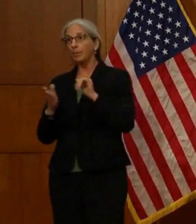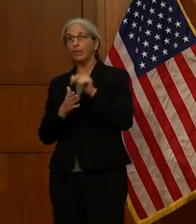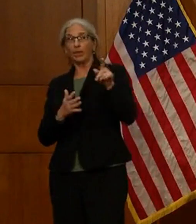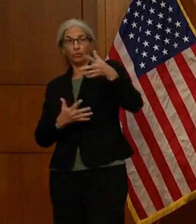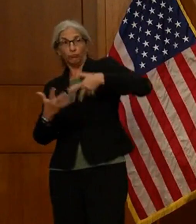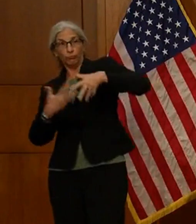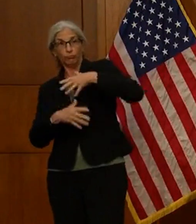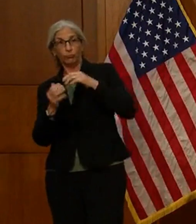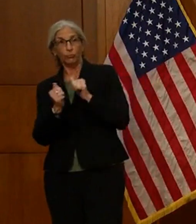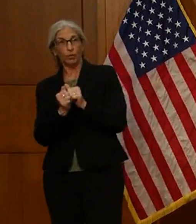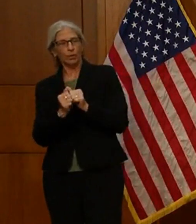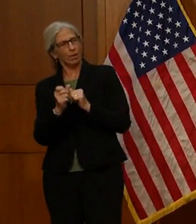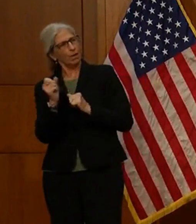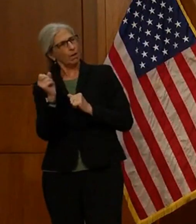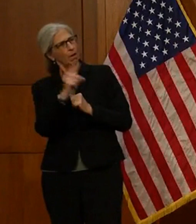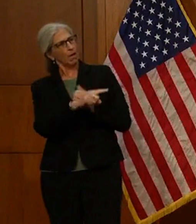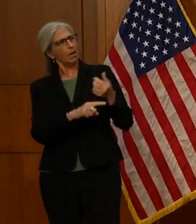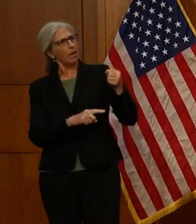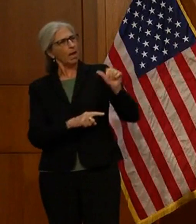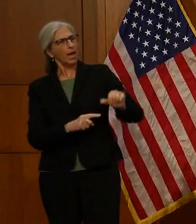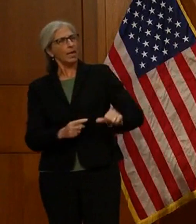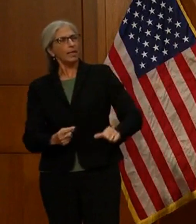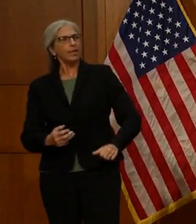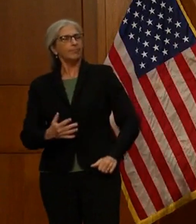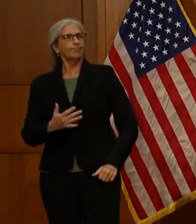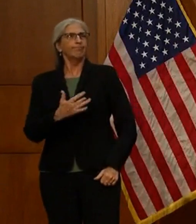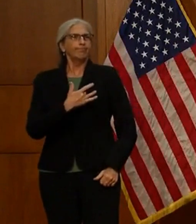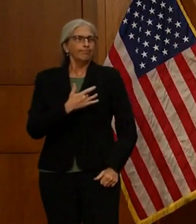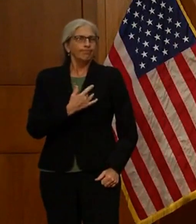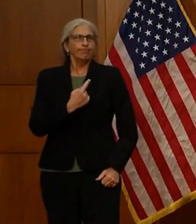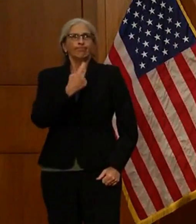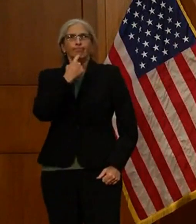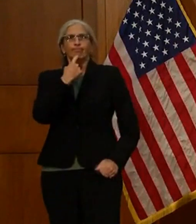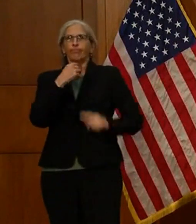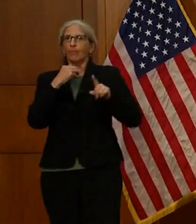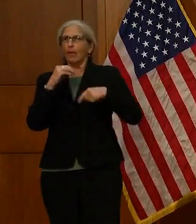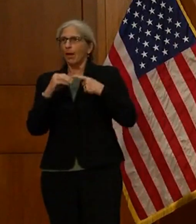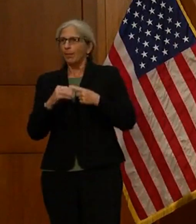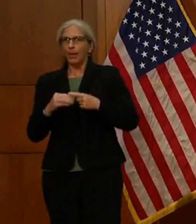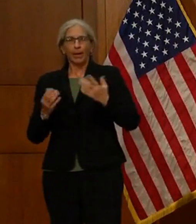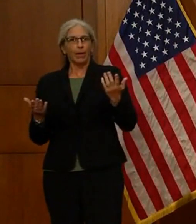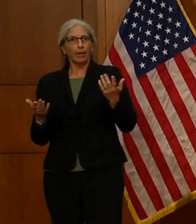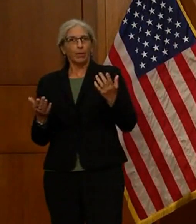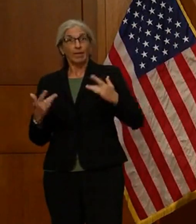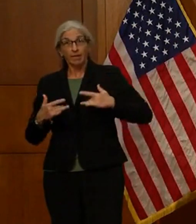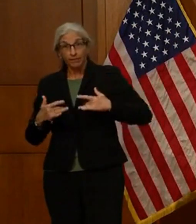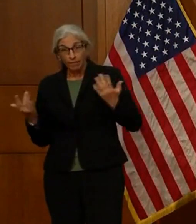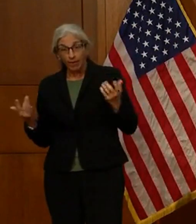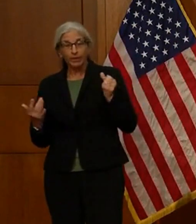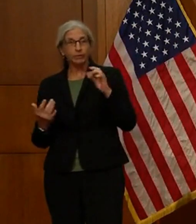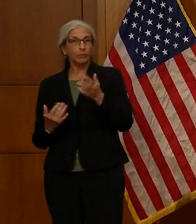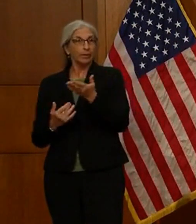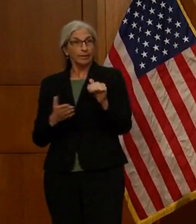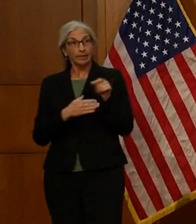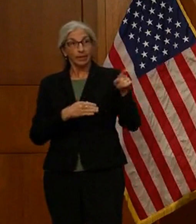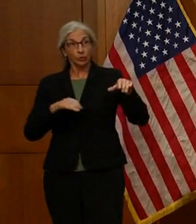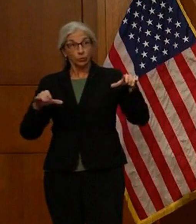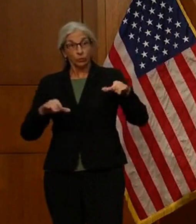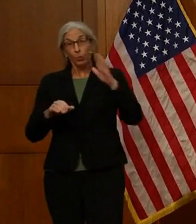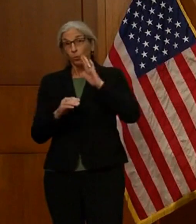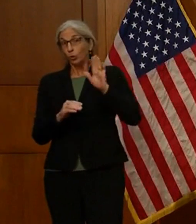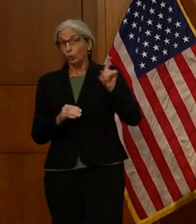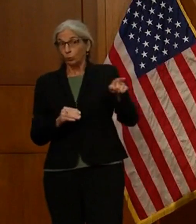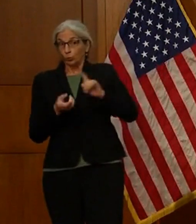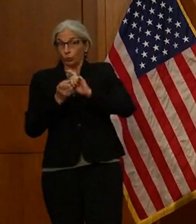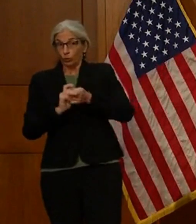Did you have any regrets about any of the events or meetings that you attended, and would you have done anything differently? Well, it's